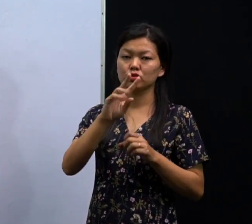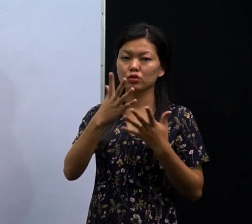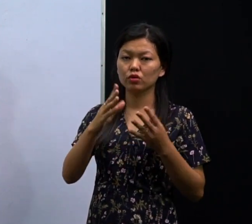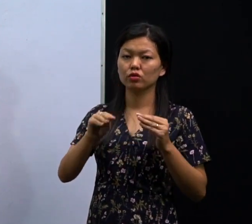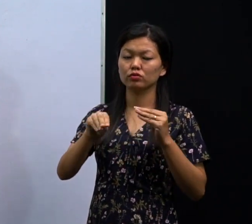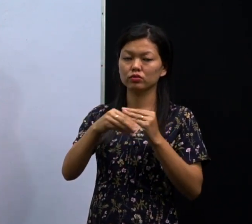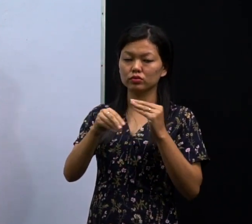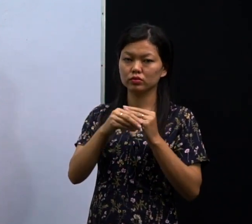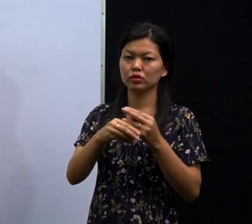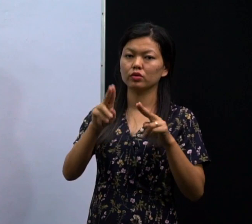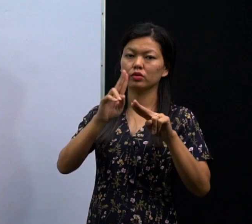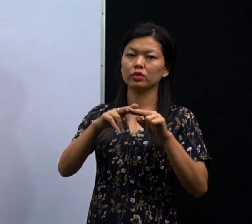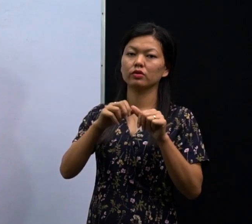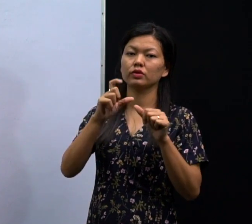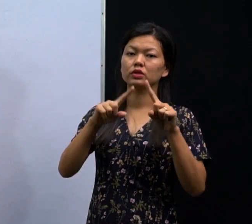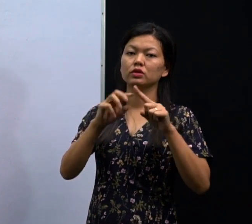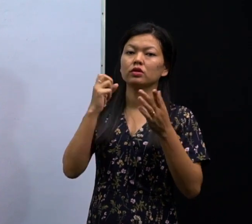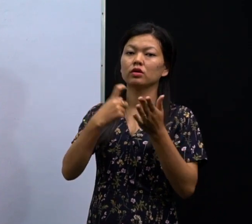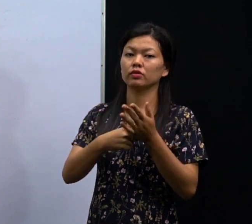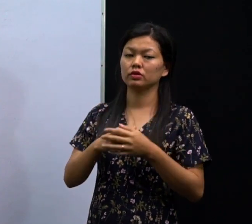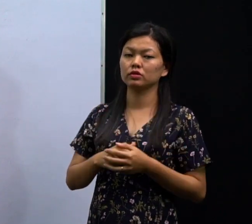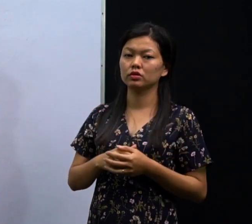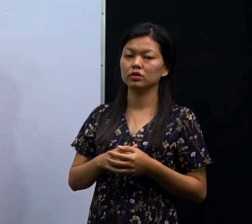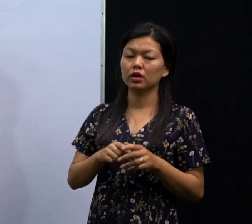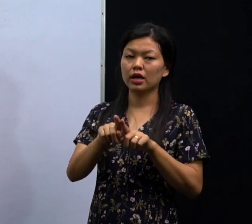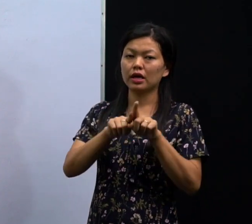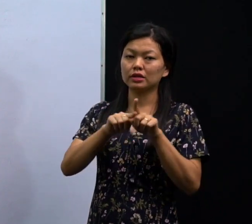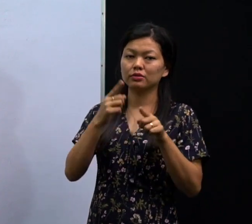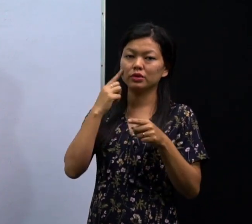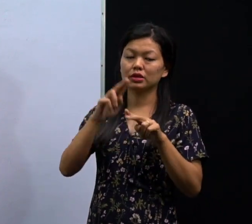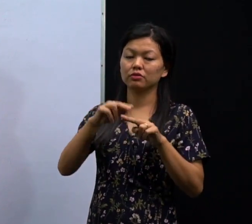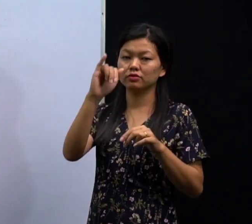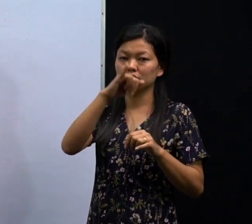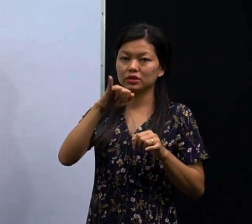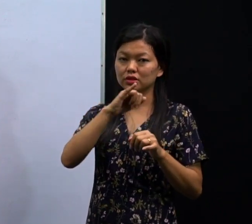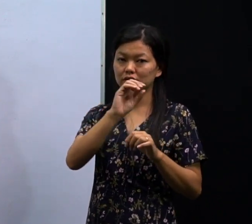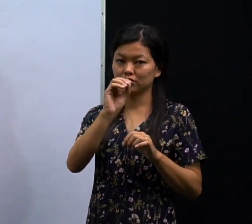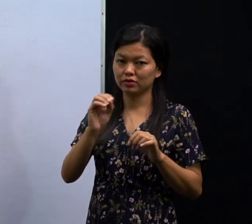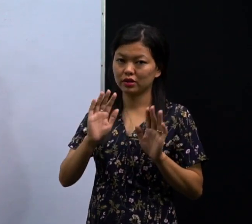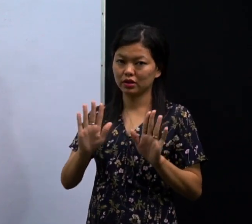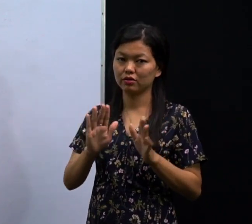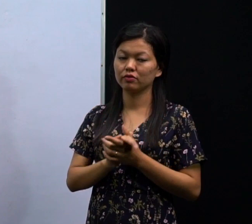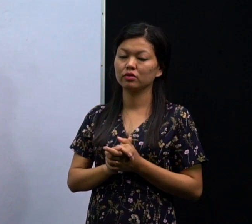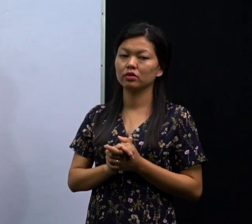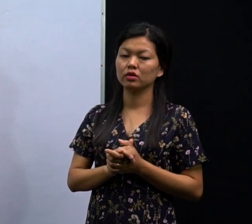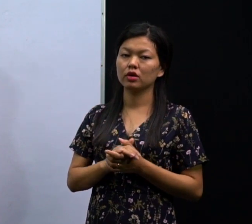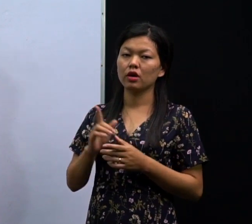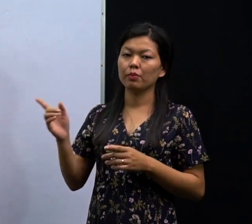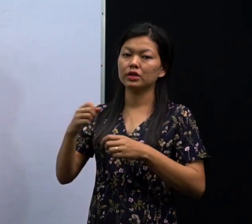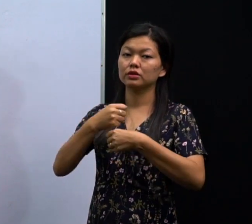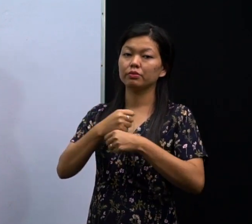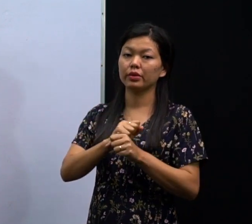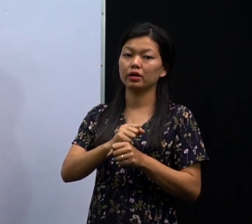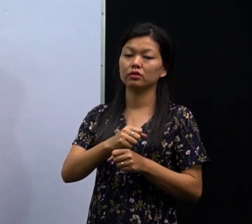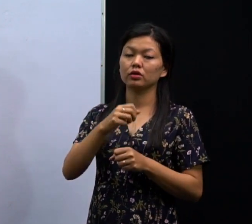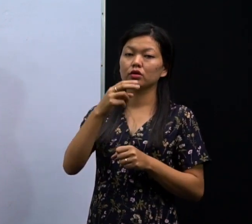from a factor. For example, if I write here 6, how many factors we can make it? You have to produce 6, 2 or